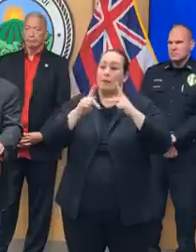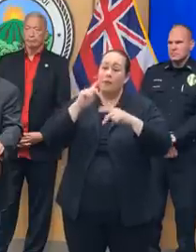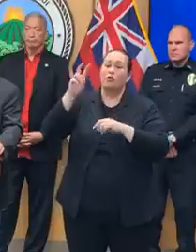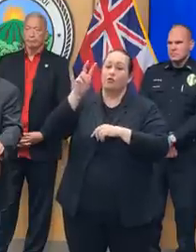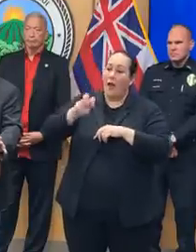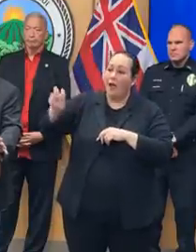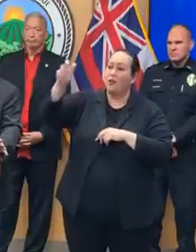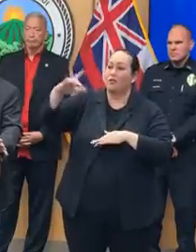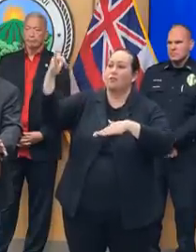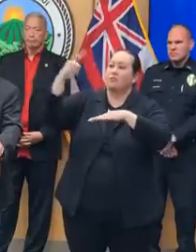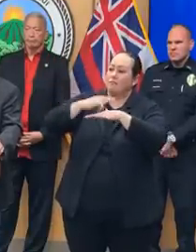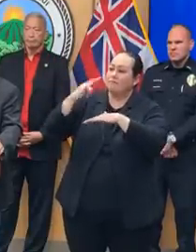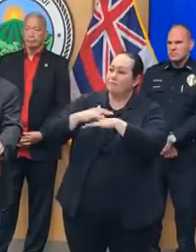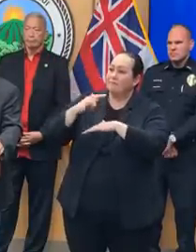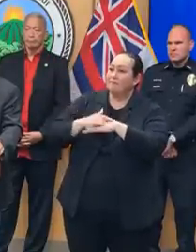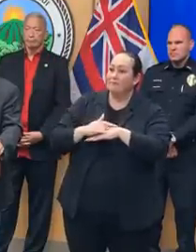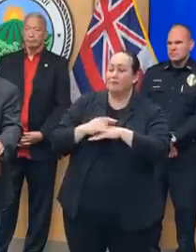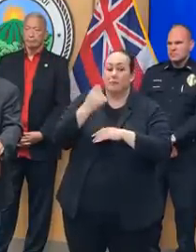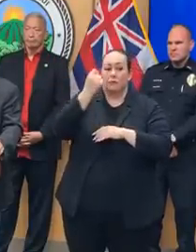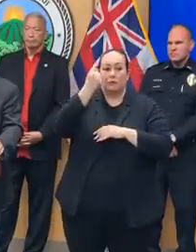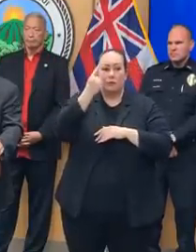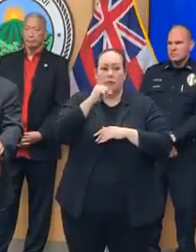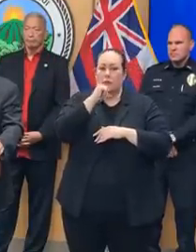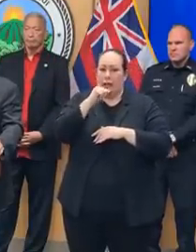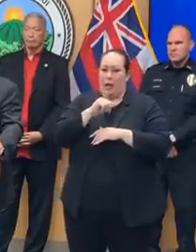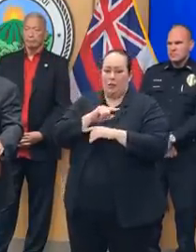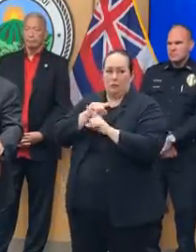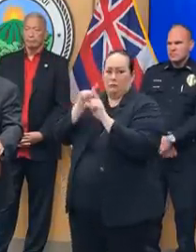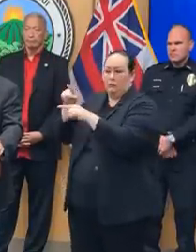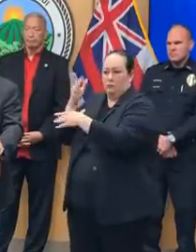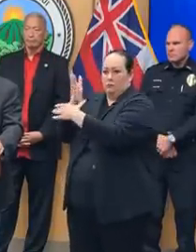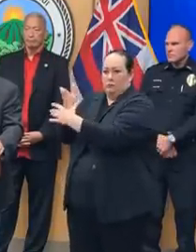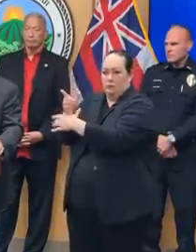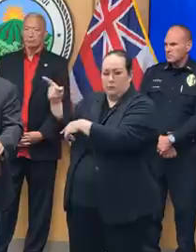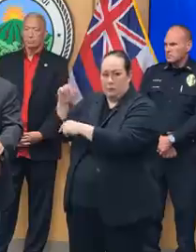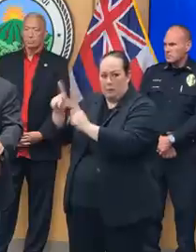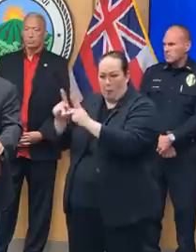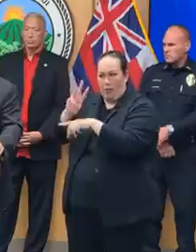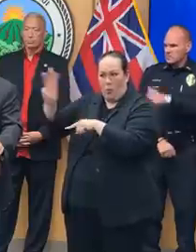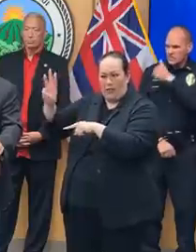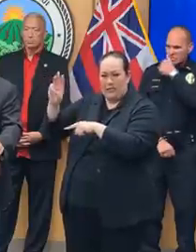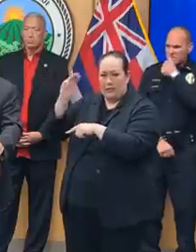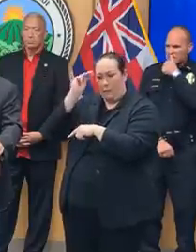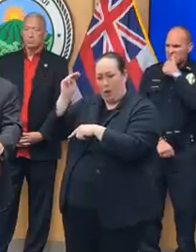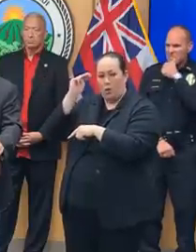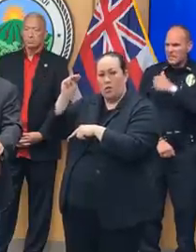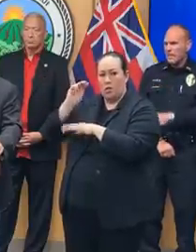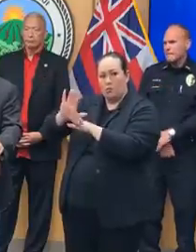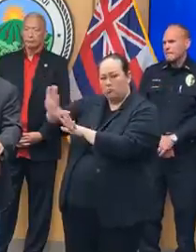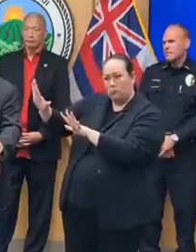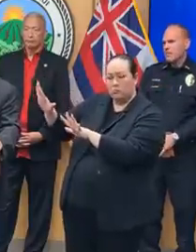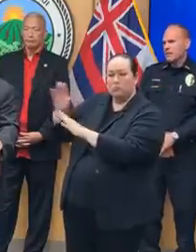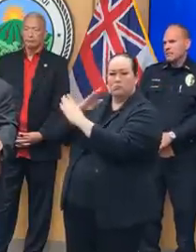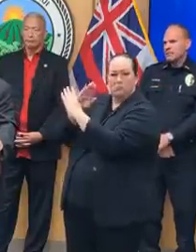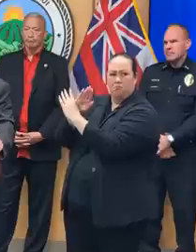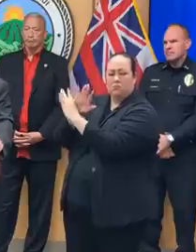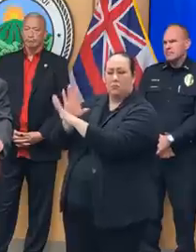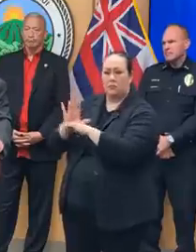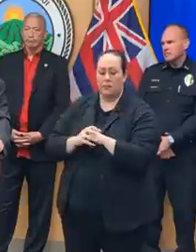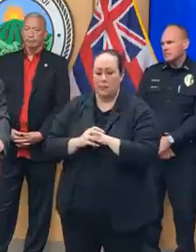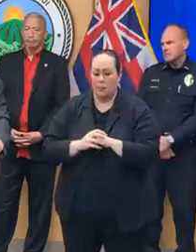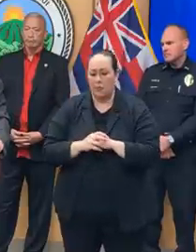state to the extent that they're not impacting the hard work that these extraordinary people are doing. Also, I can tell you